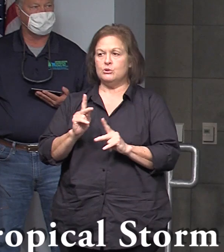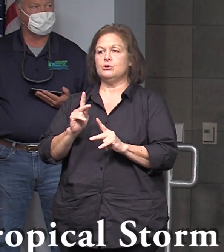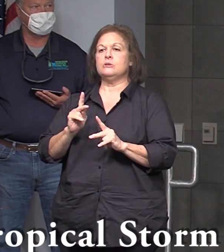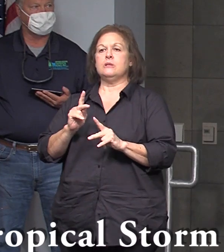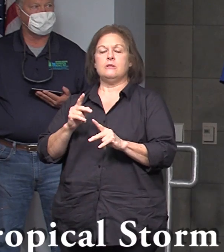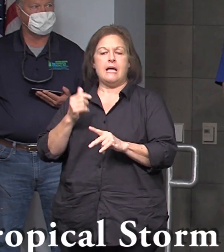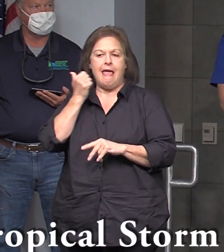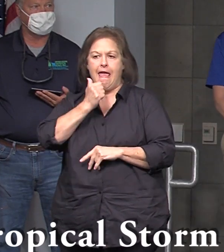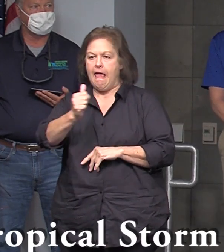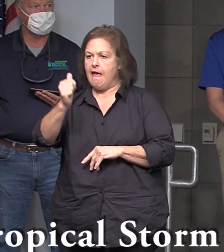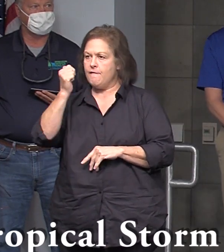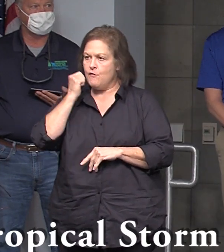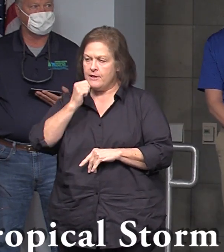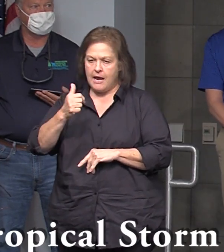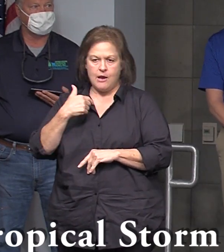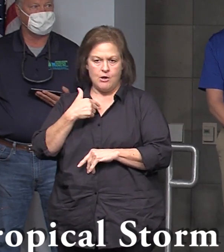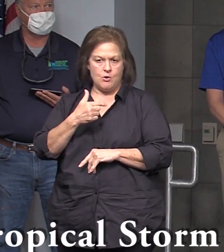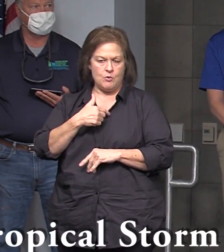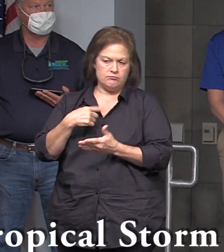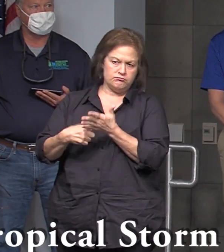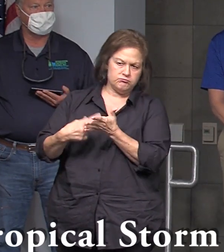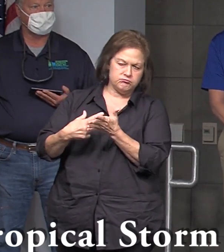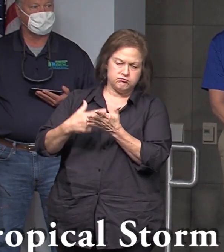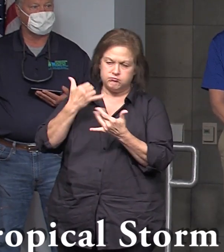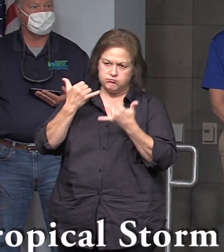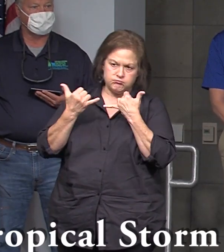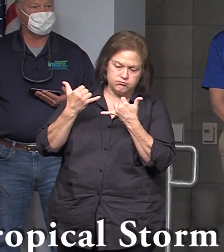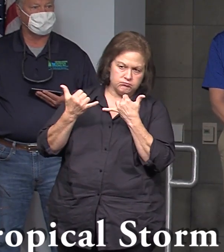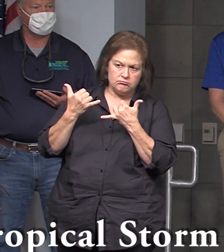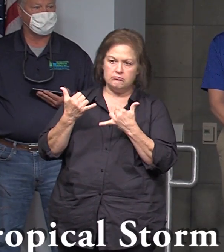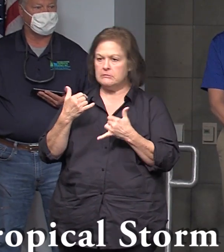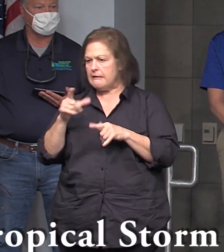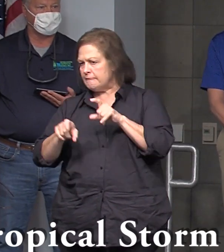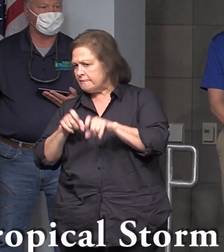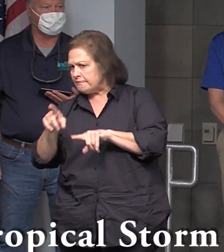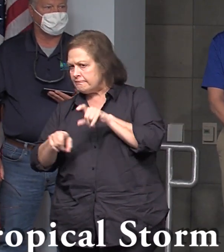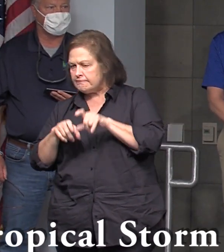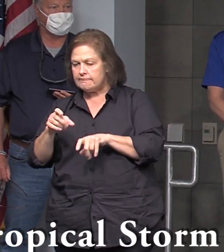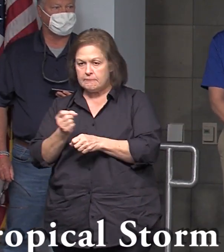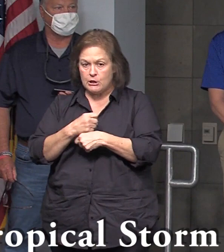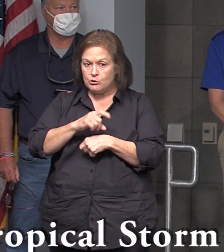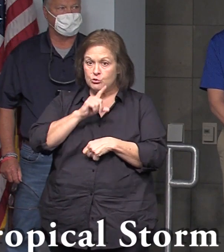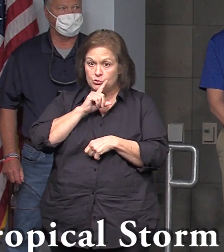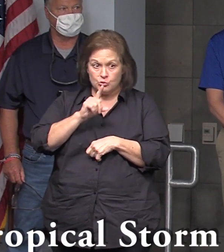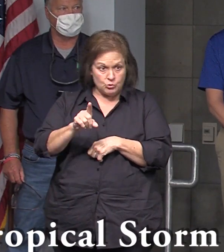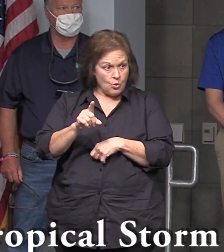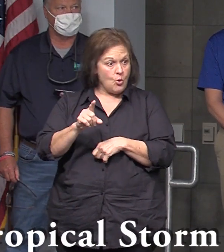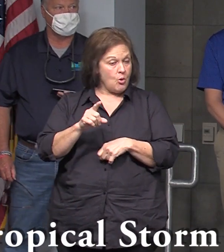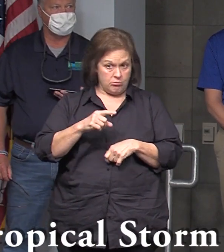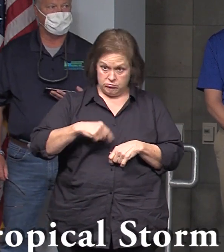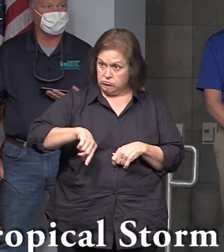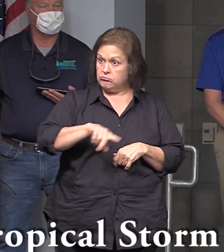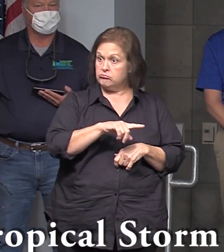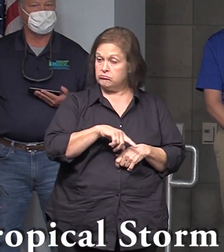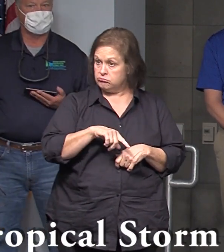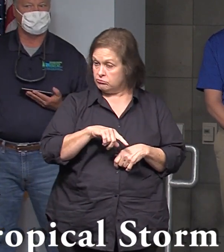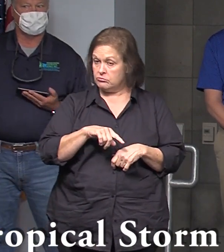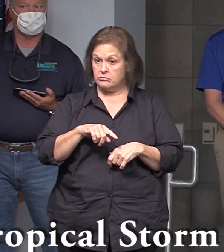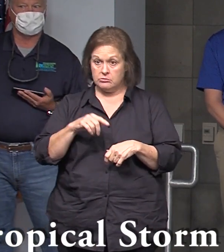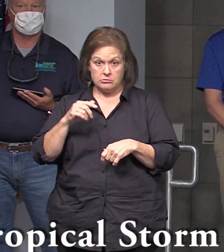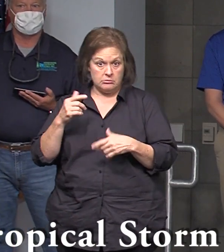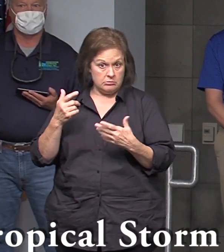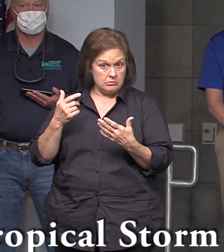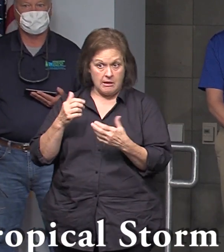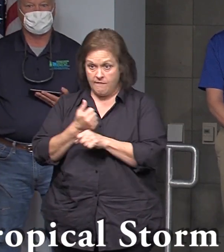conference calls every day. So. And we're fielding questions so that we can make sure that We have total situational awareness throughout